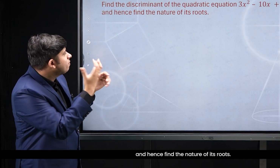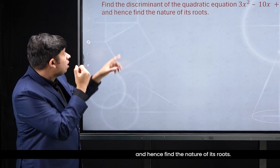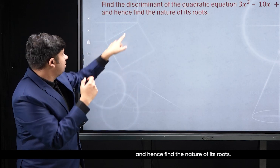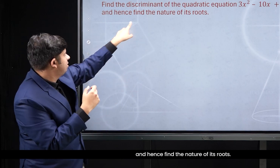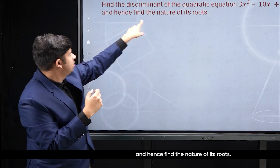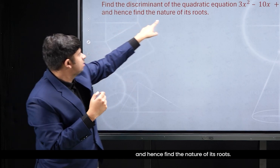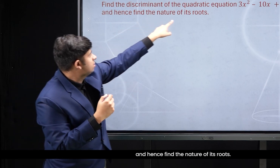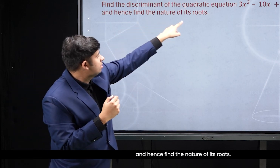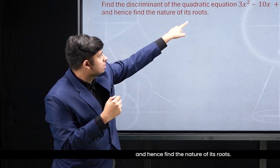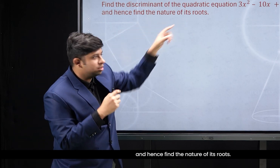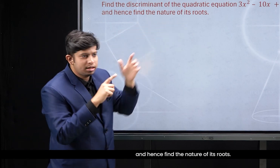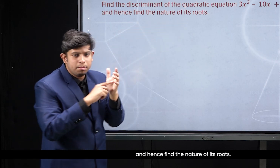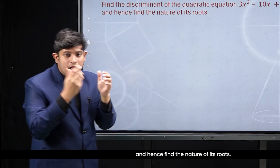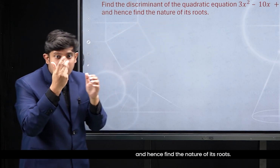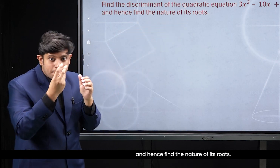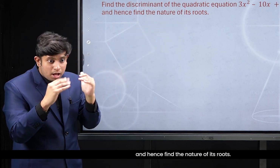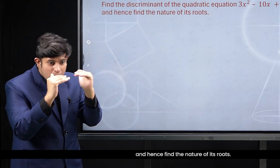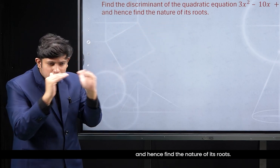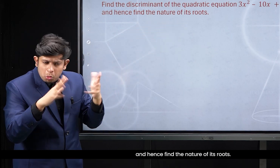and hence find the nature of its roots.